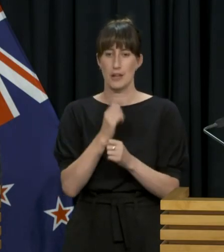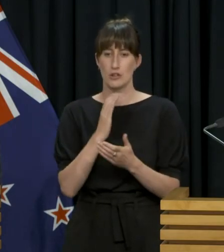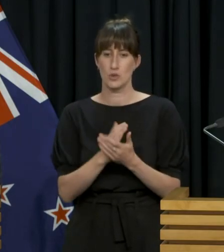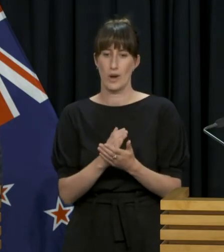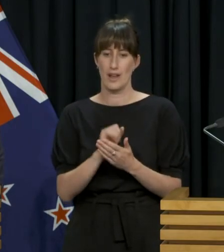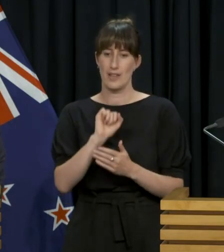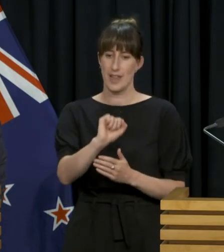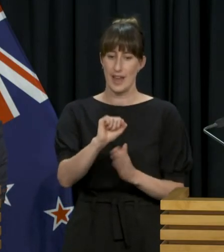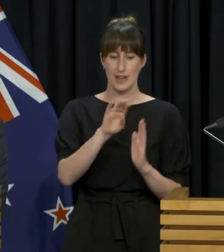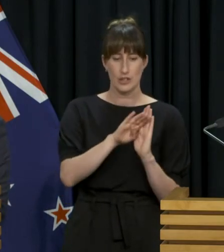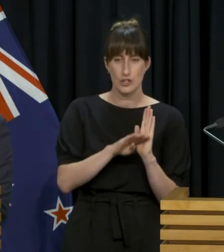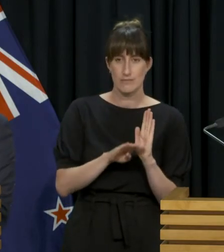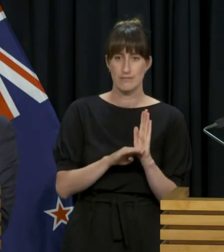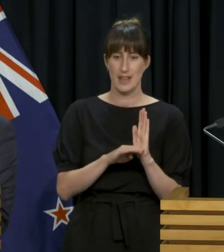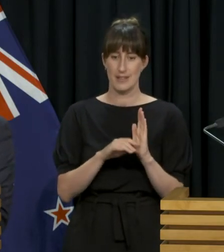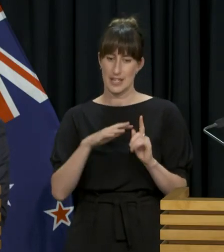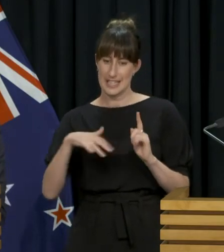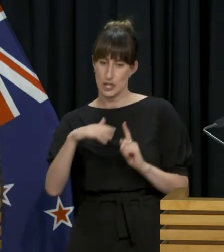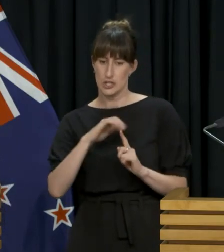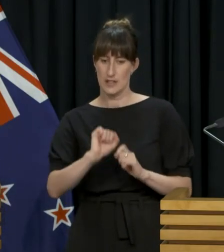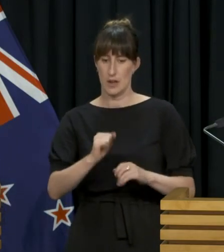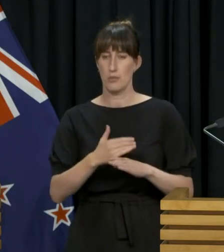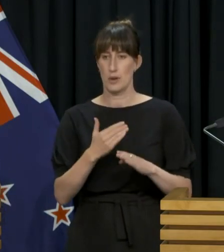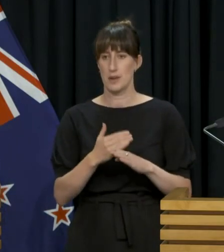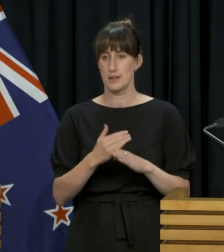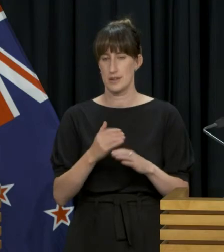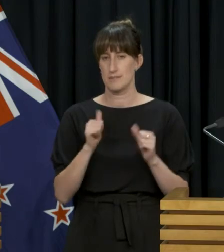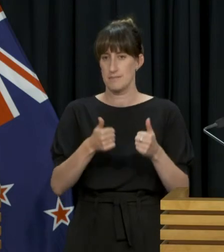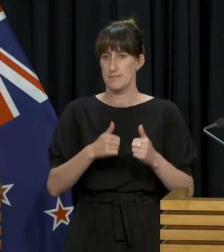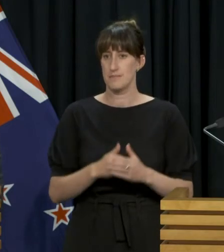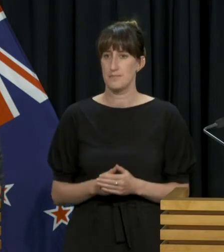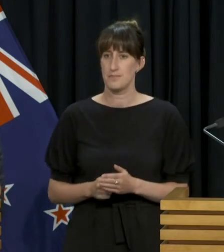and conditions of employment. Amelia. What if you factored in